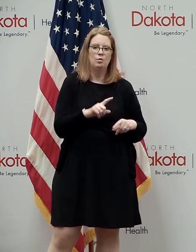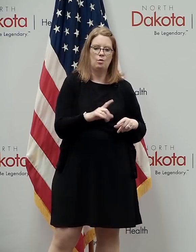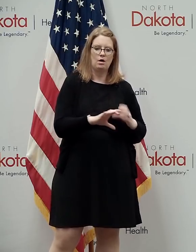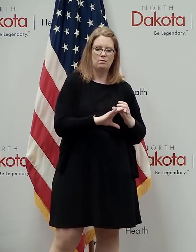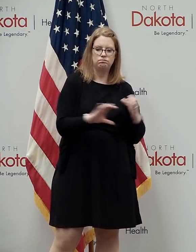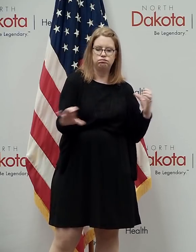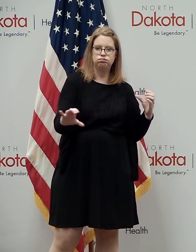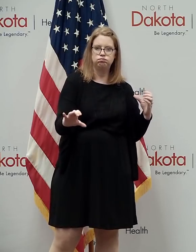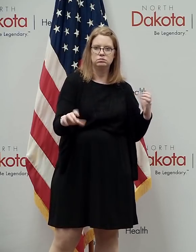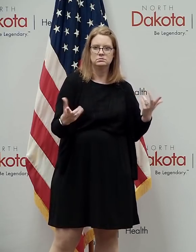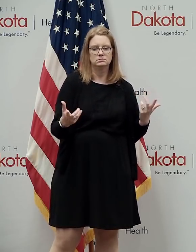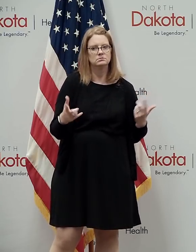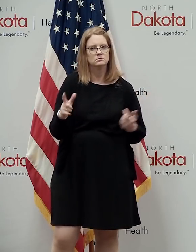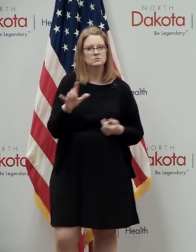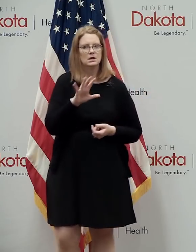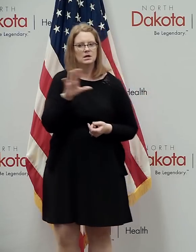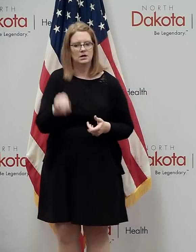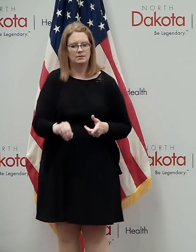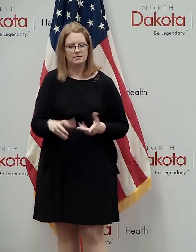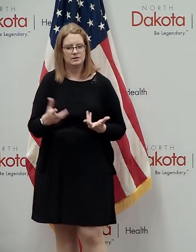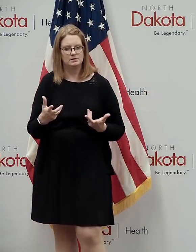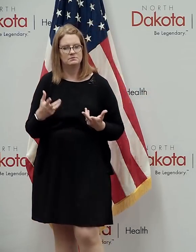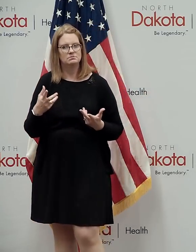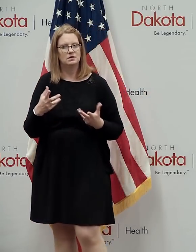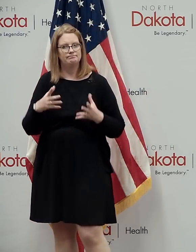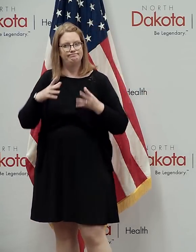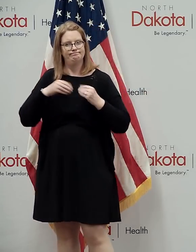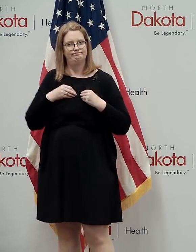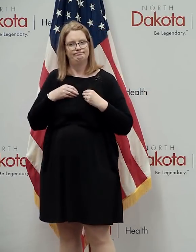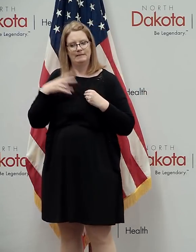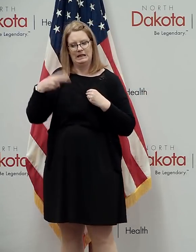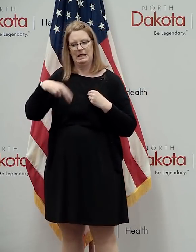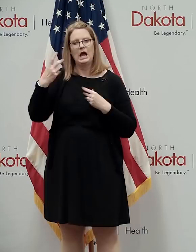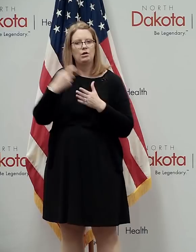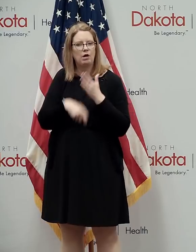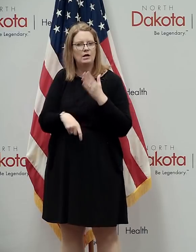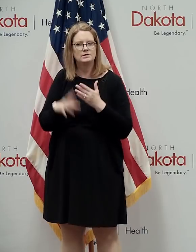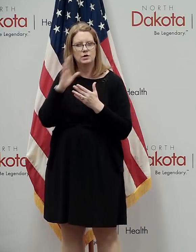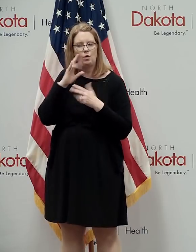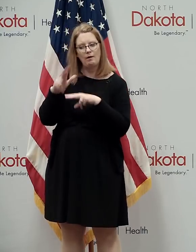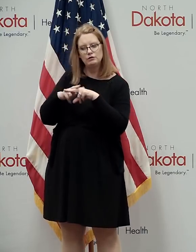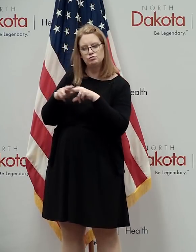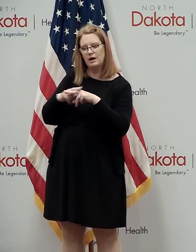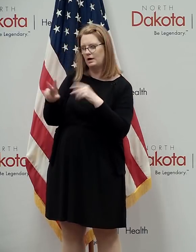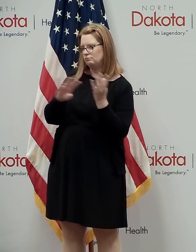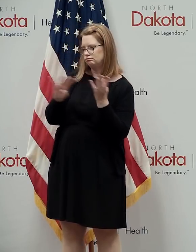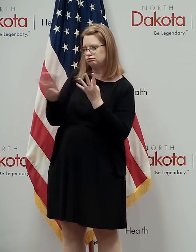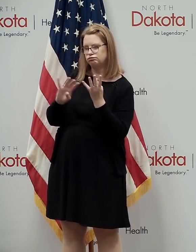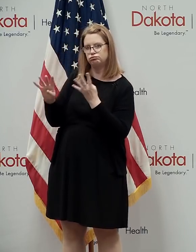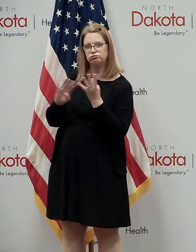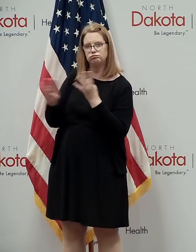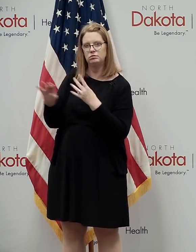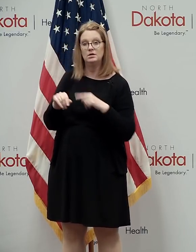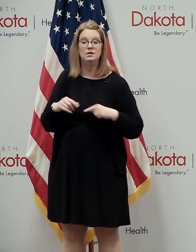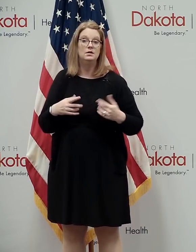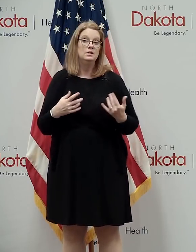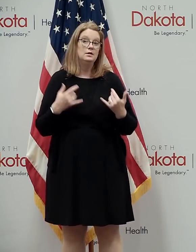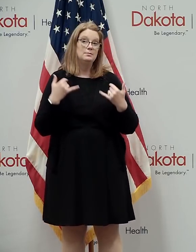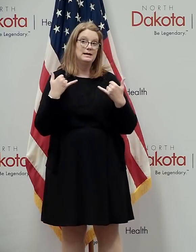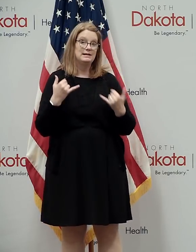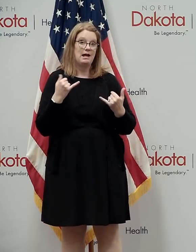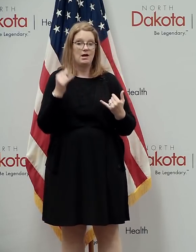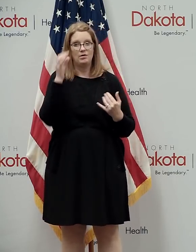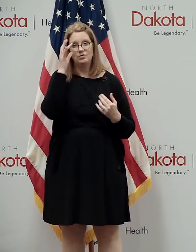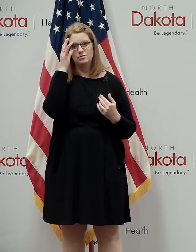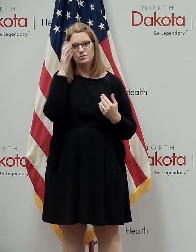absorb the cost of the higher cost of rail transportation and still keep producing. Right now, we're coming off